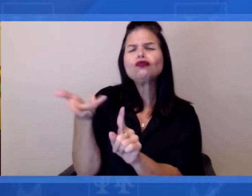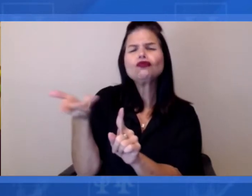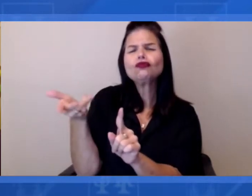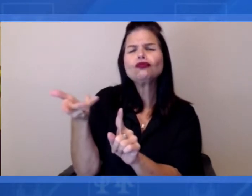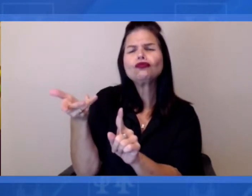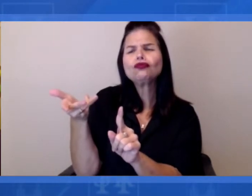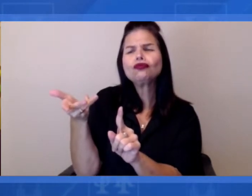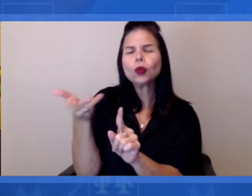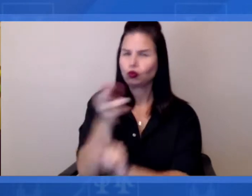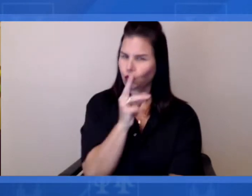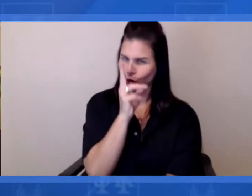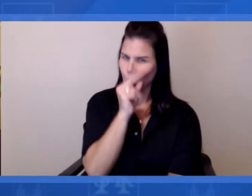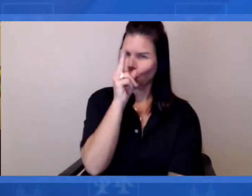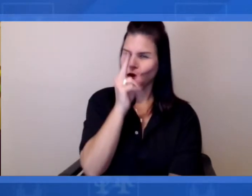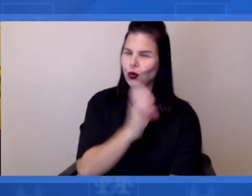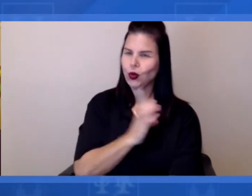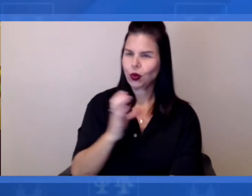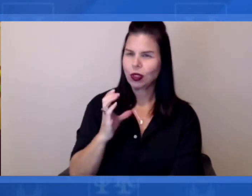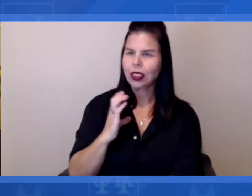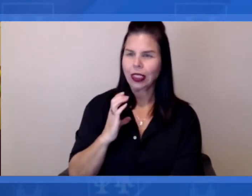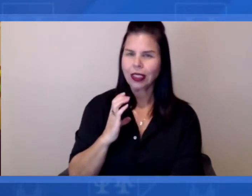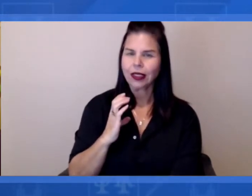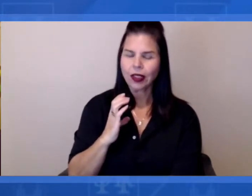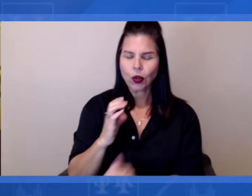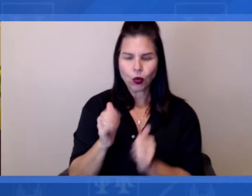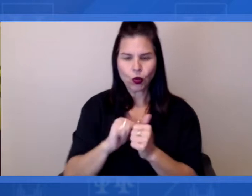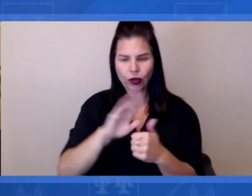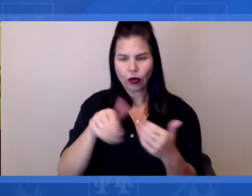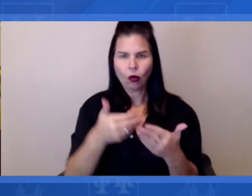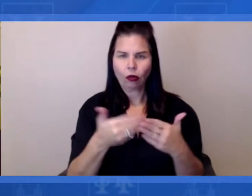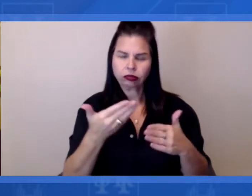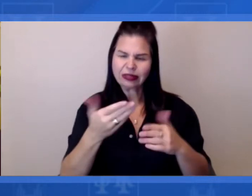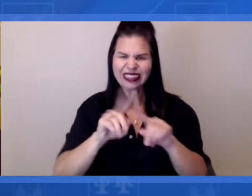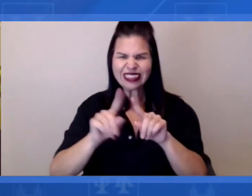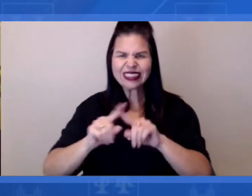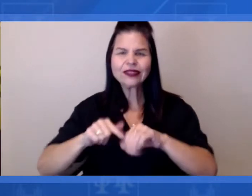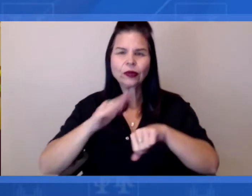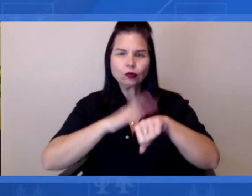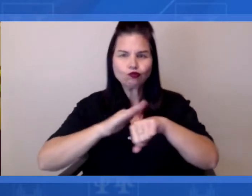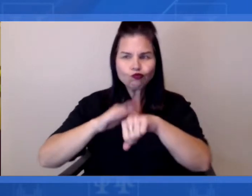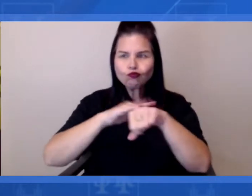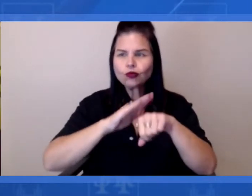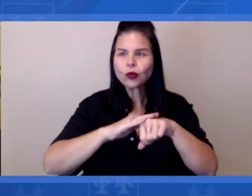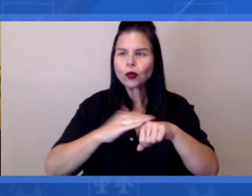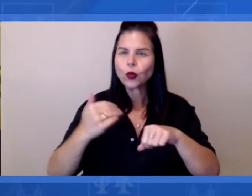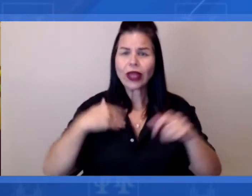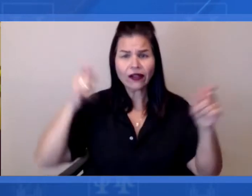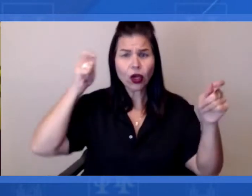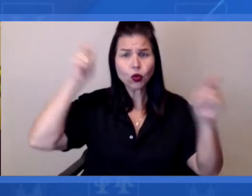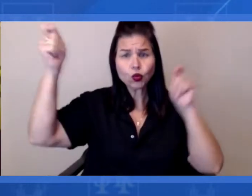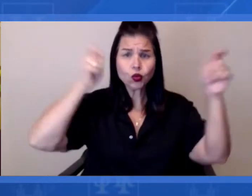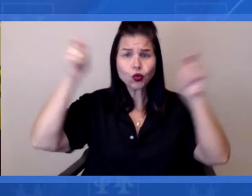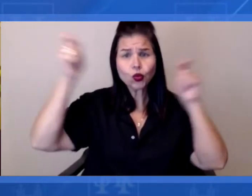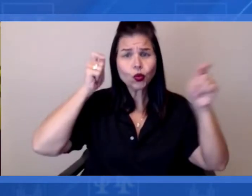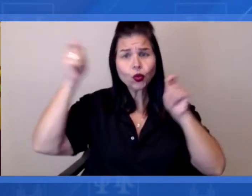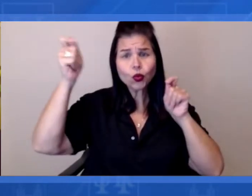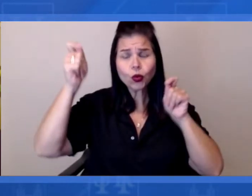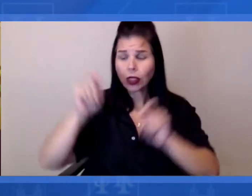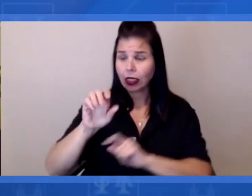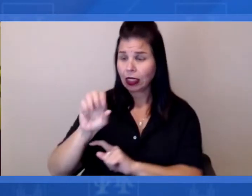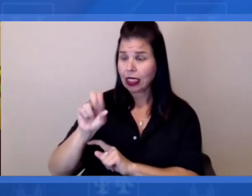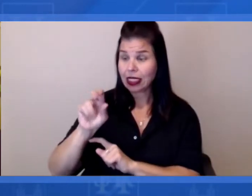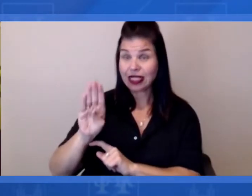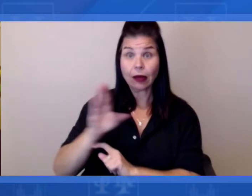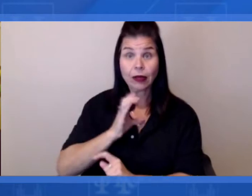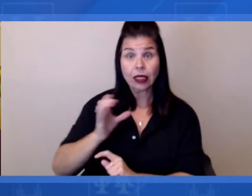We are a unique committee amongst all other advisory committees. We wear two hats. We are a subcommittee of the